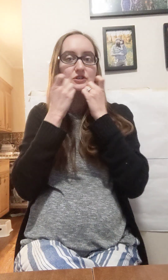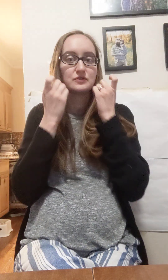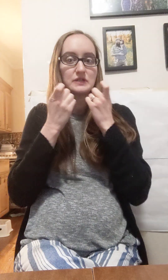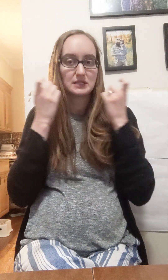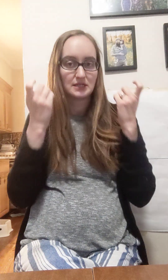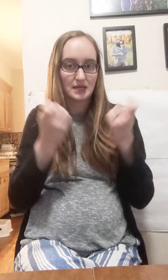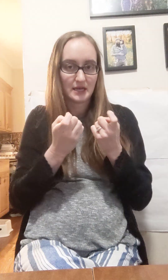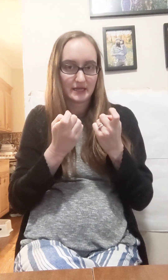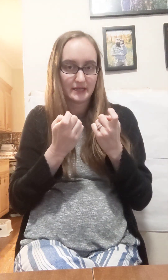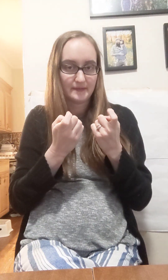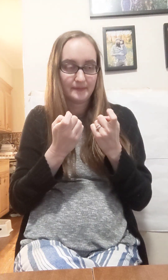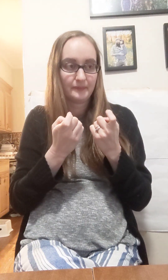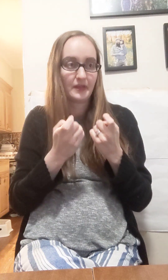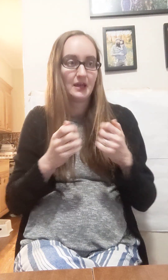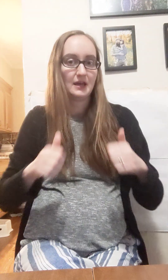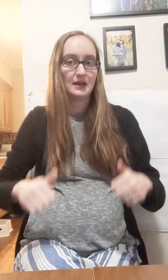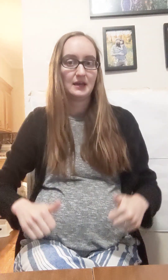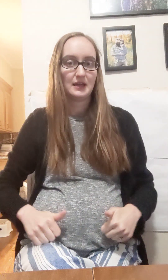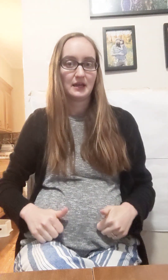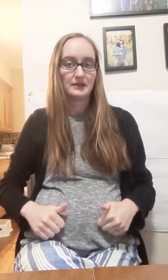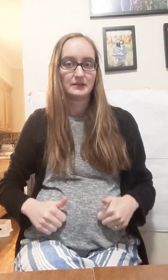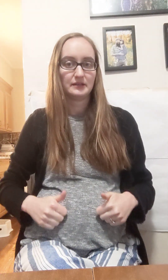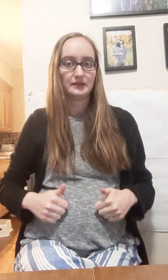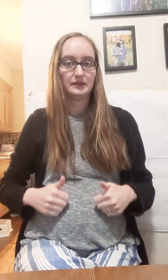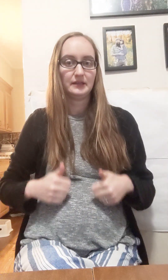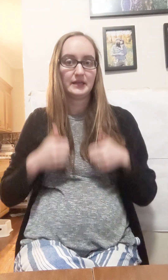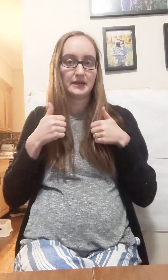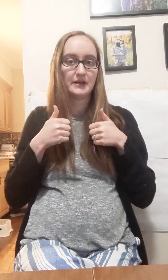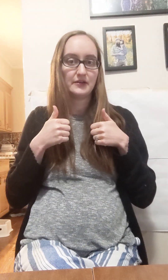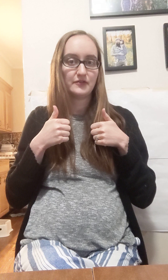to sin and live